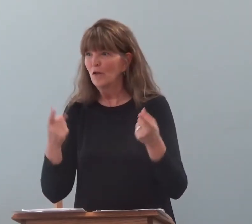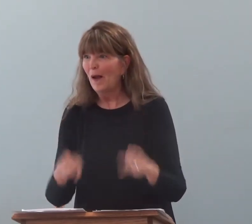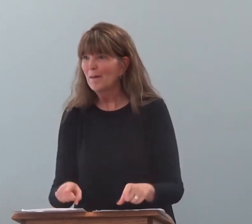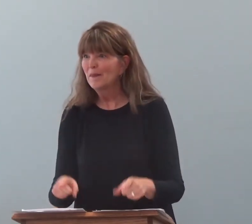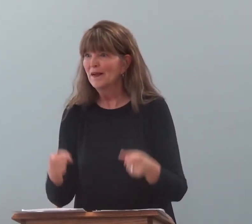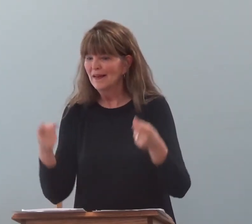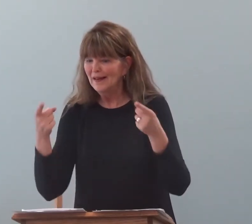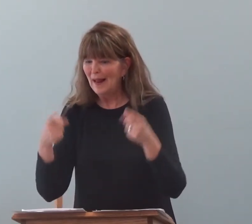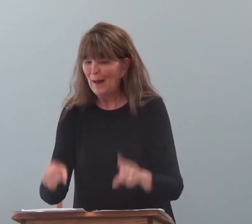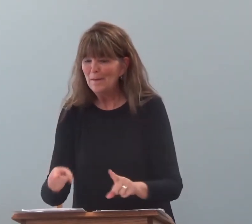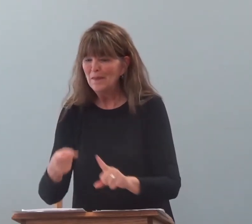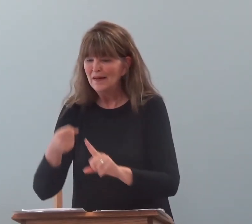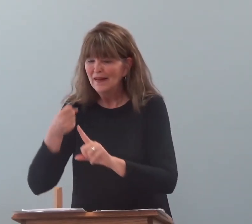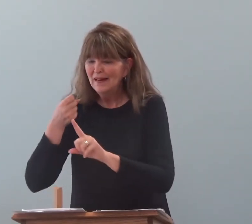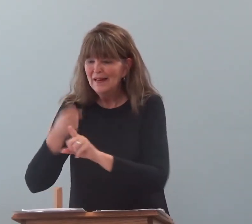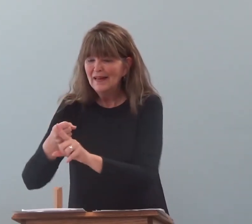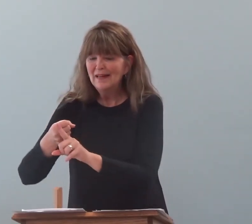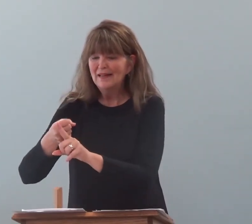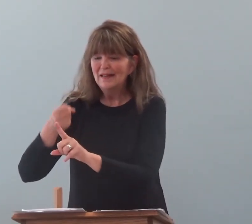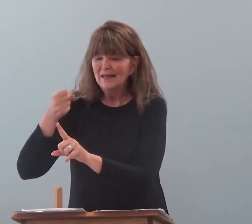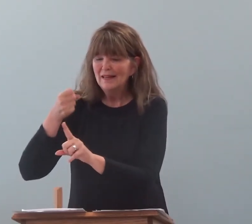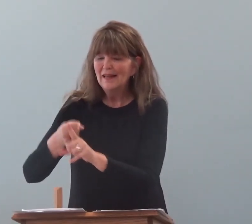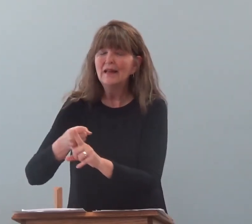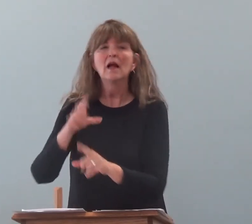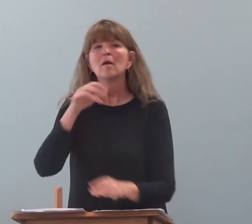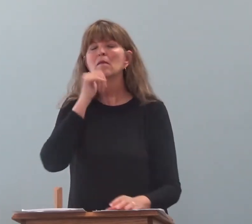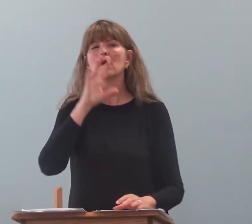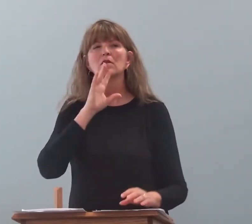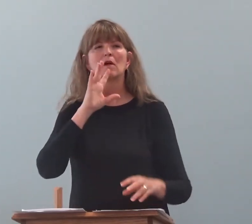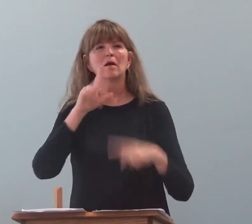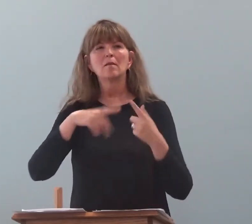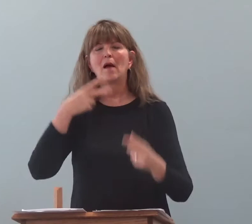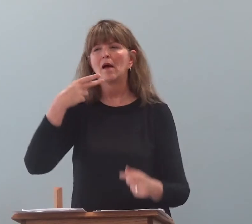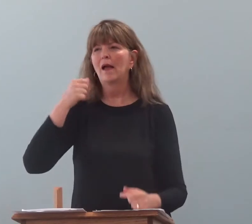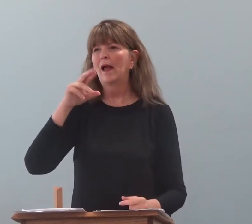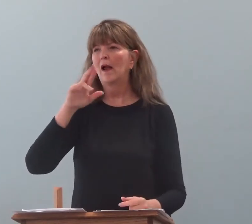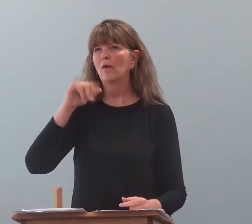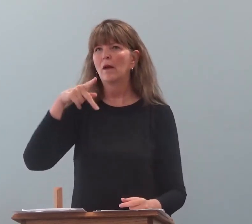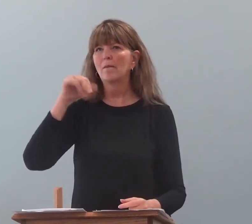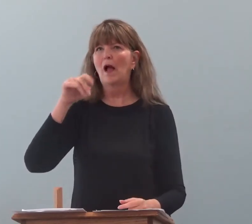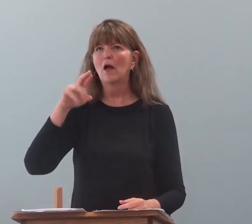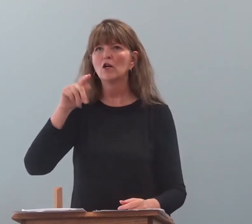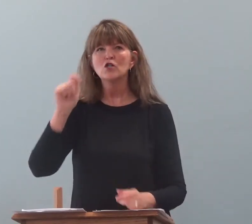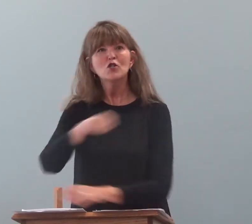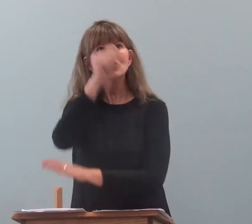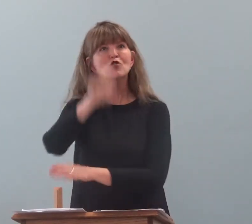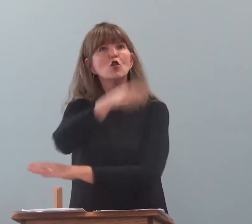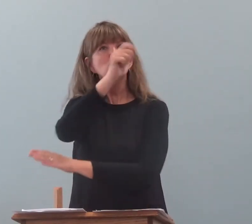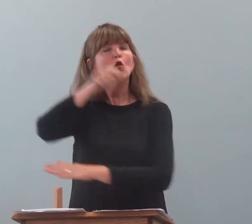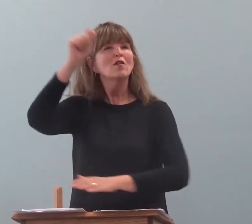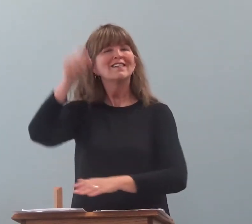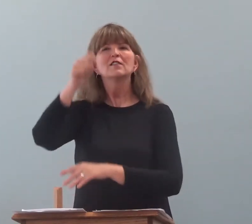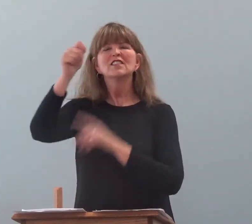if you start to reframe that and think positively and talk positively,